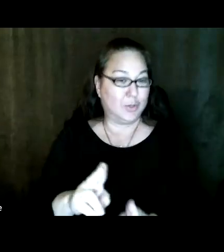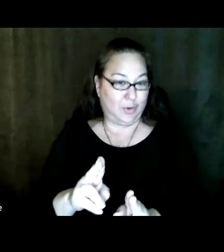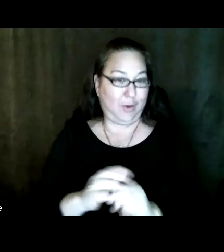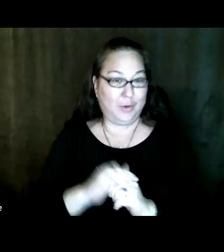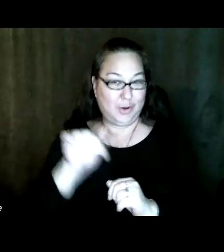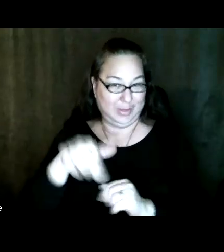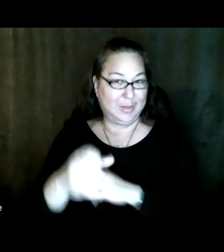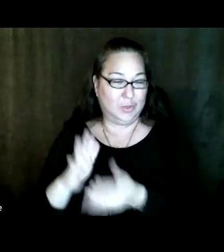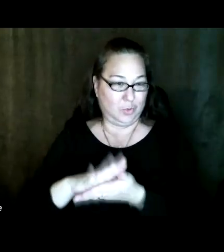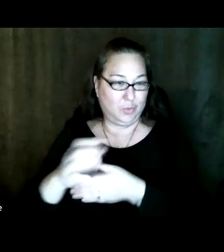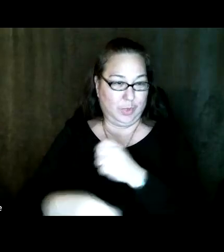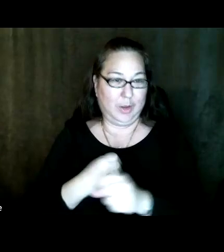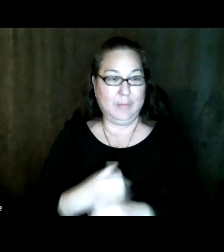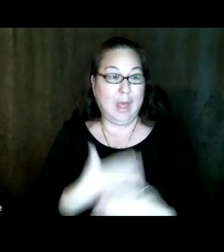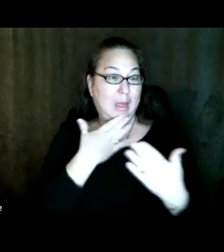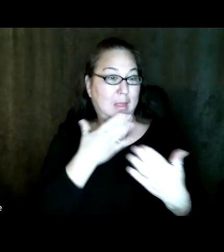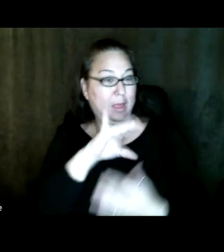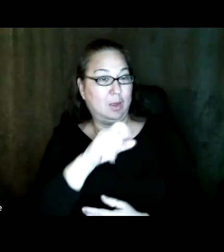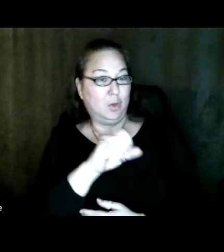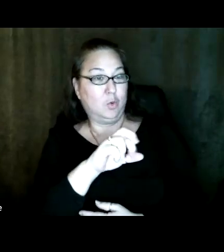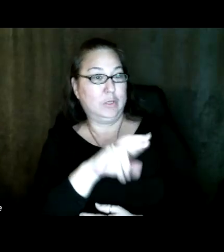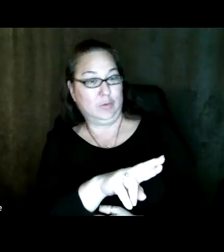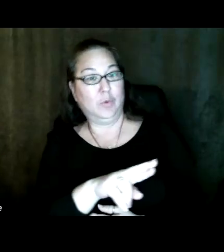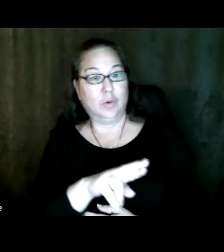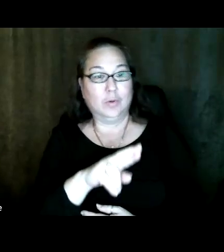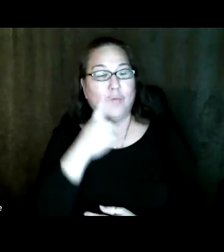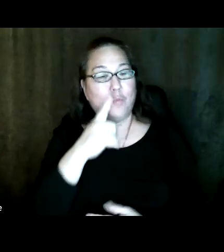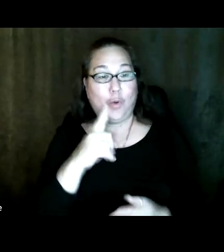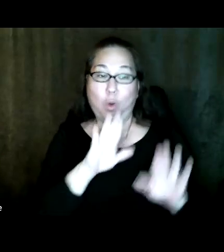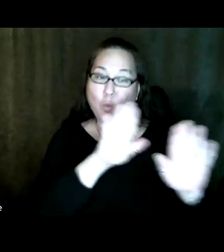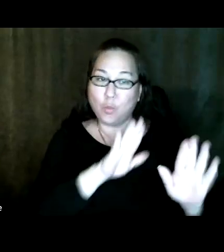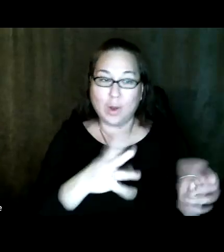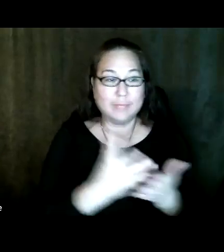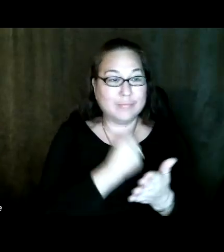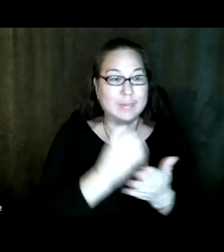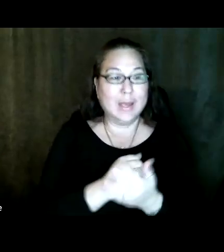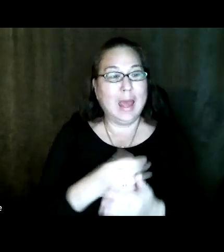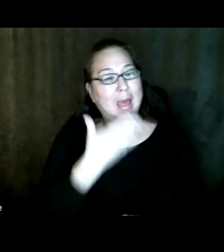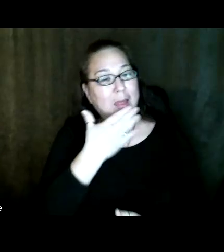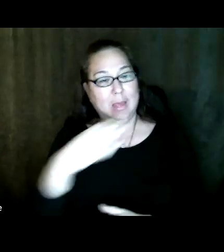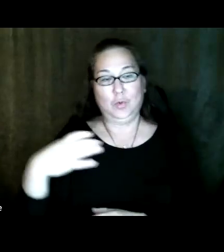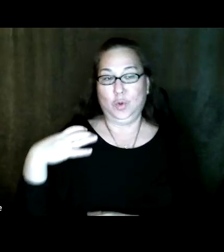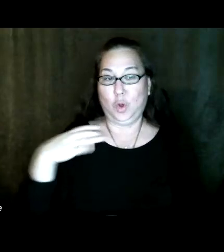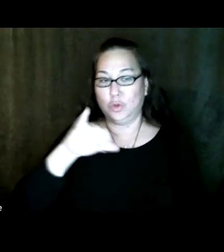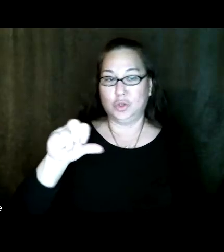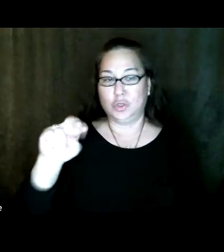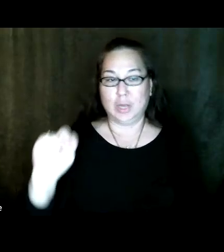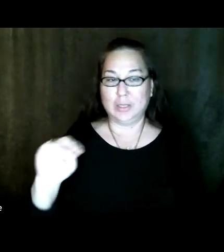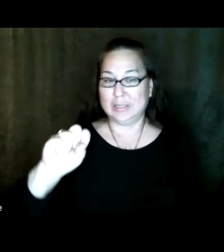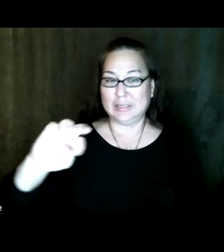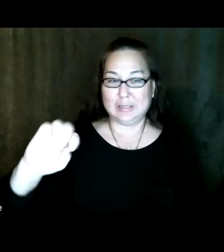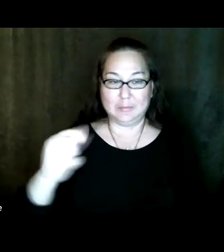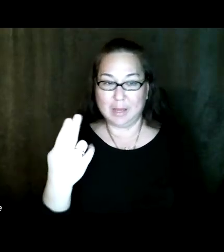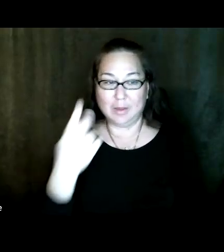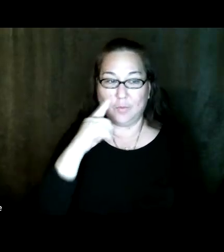and thank you to his coach, Jason Smith, for nominating him. The fall regular season concluded with our annual City